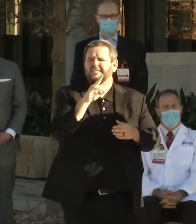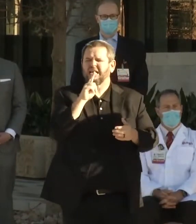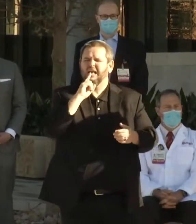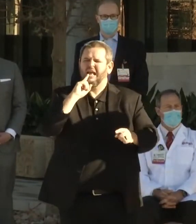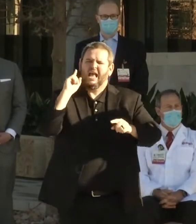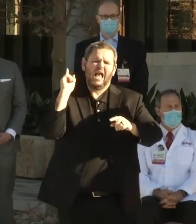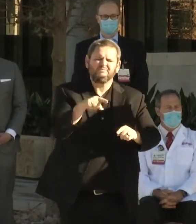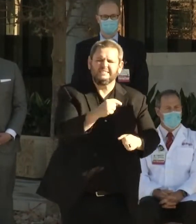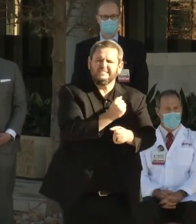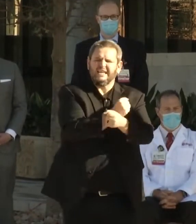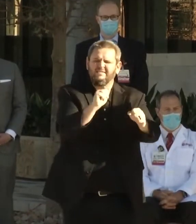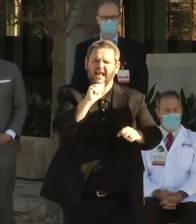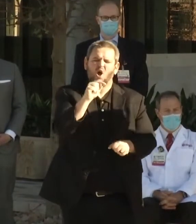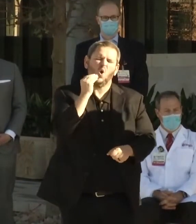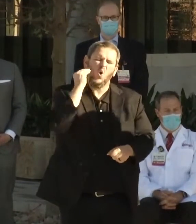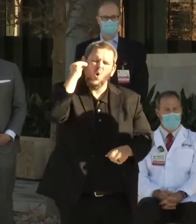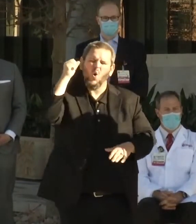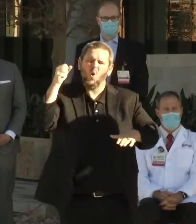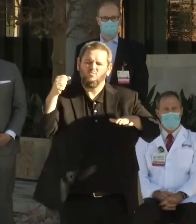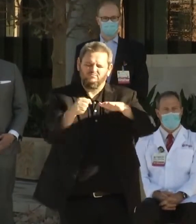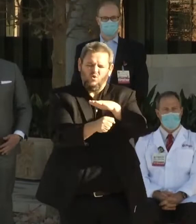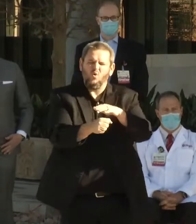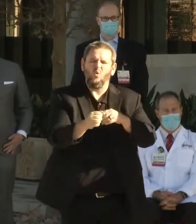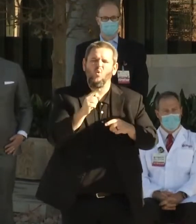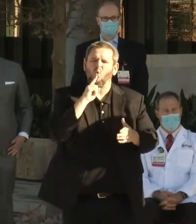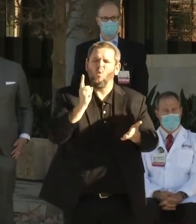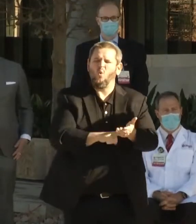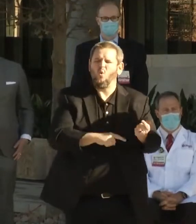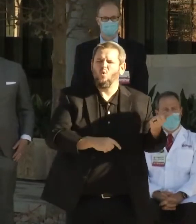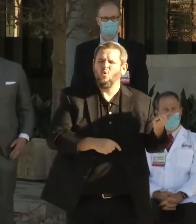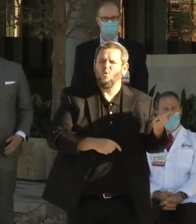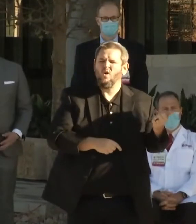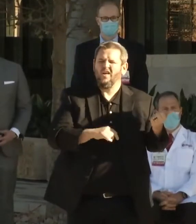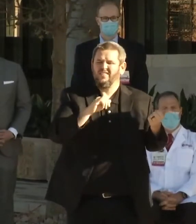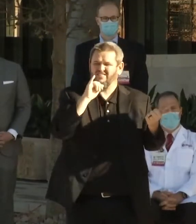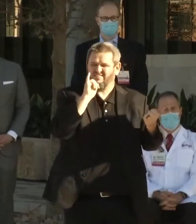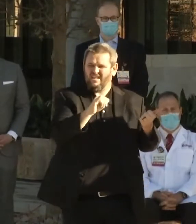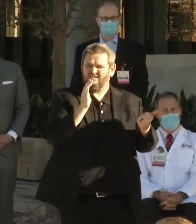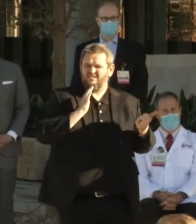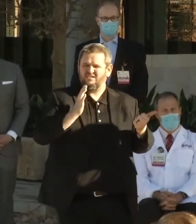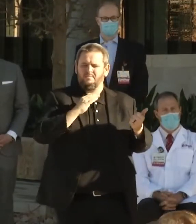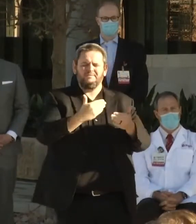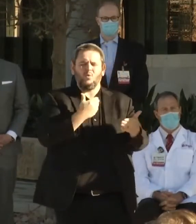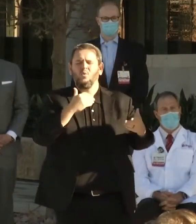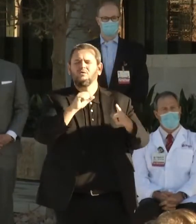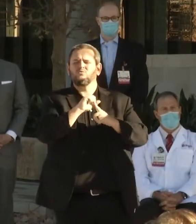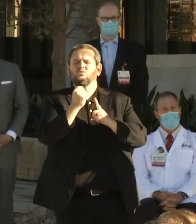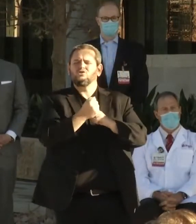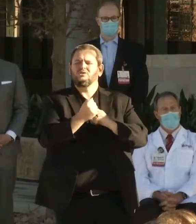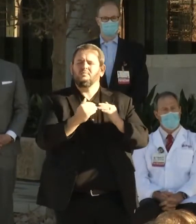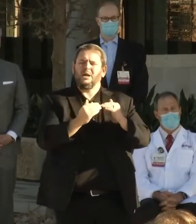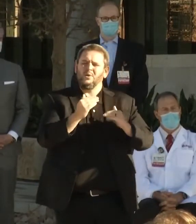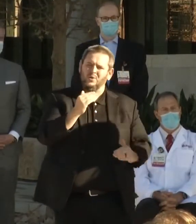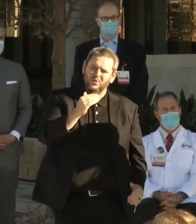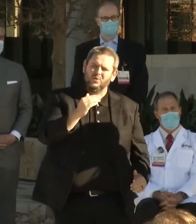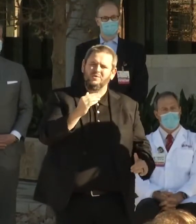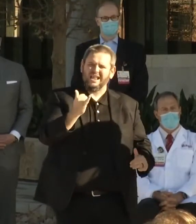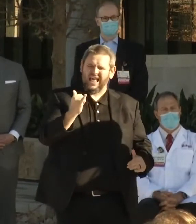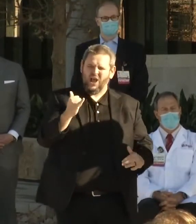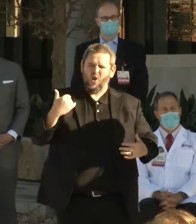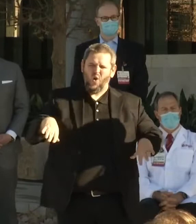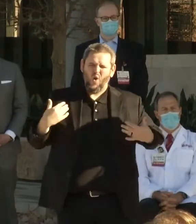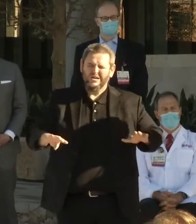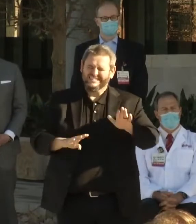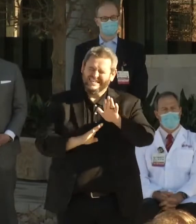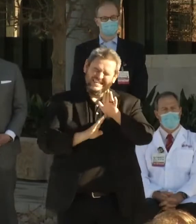statistics compared to then, have gotten much worse. Why was that type of action needed then, but